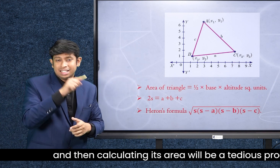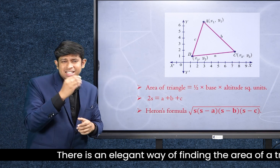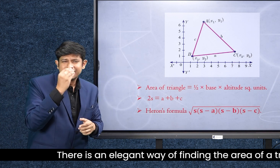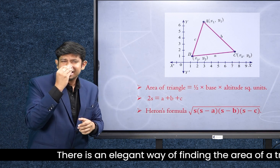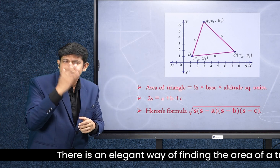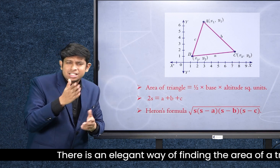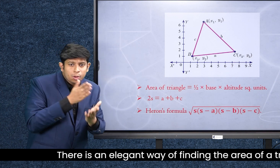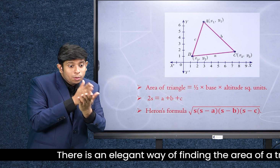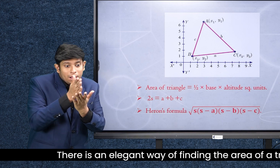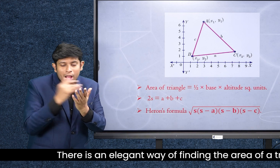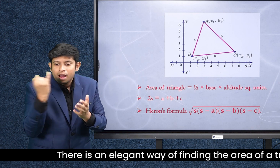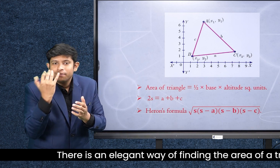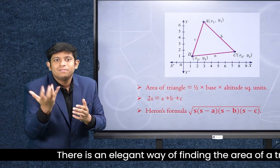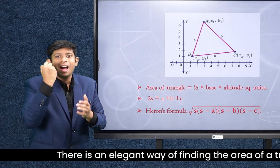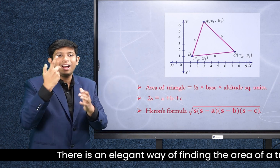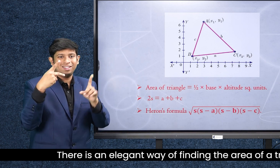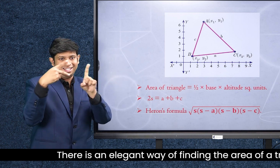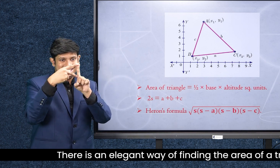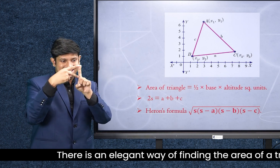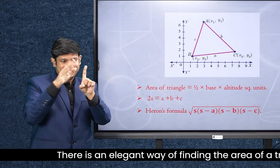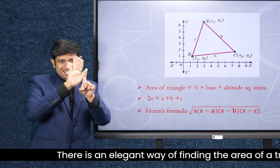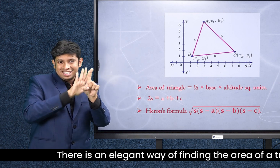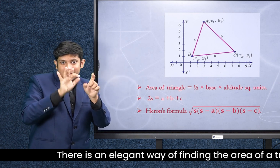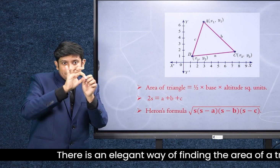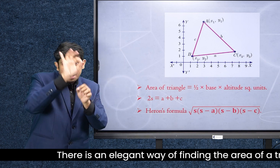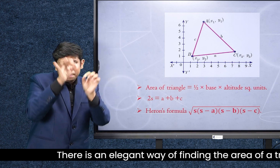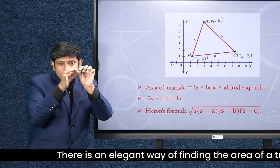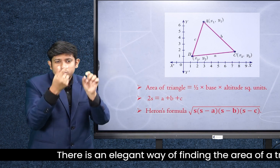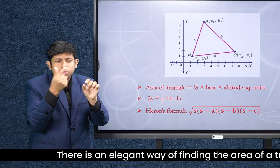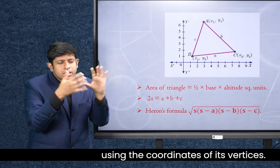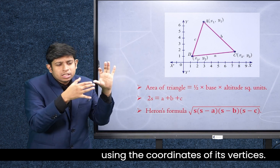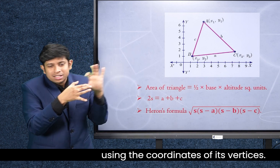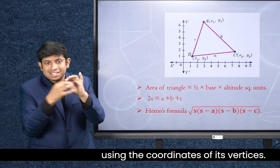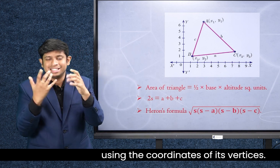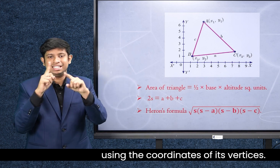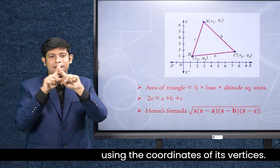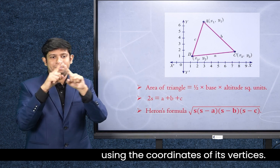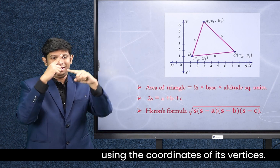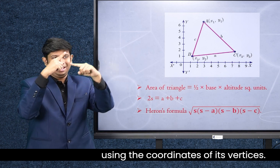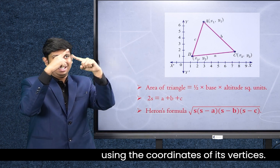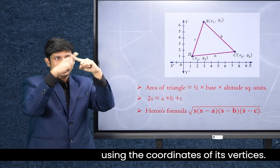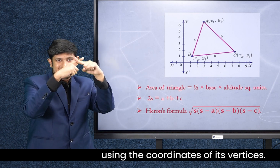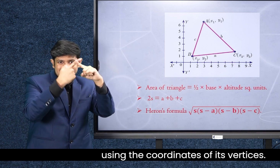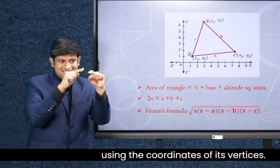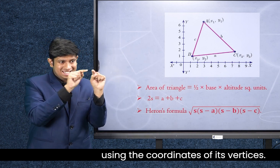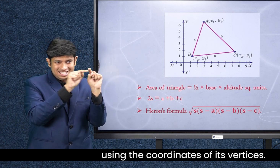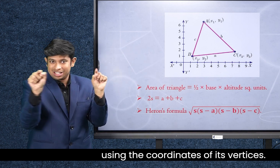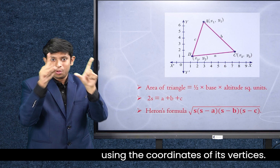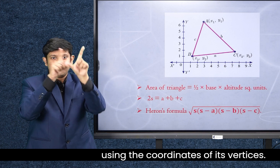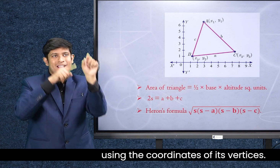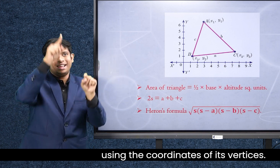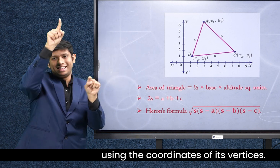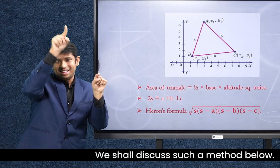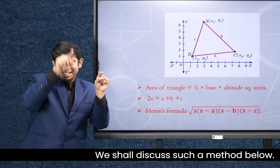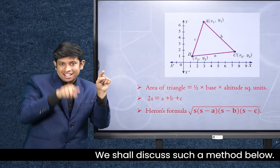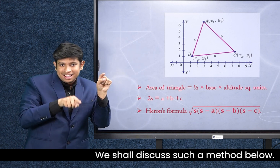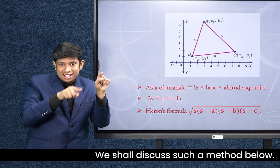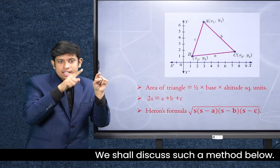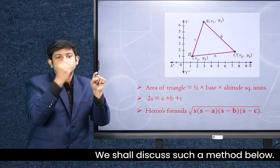There is an elegant way of finding the area of a triangle using the coordinates of its vertices. We shall discuss